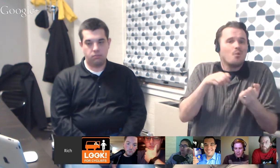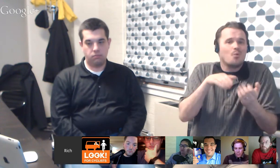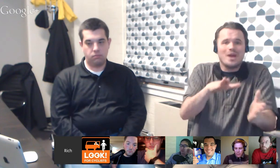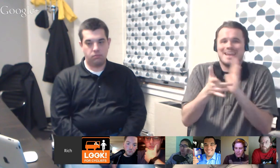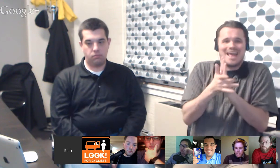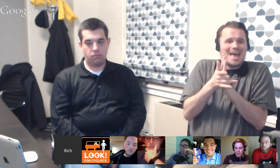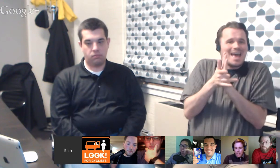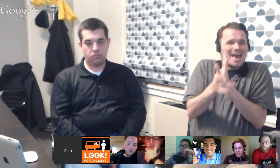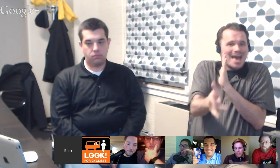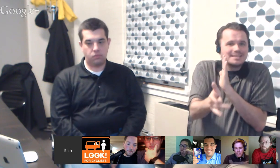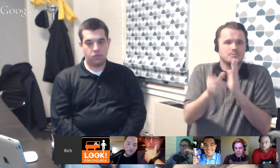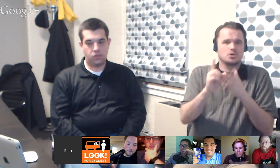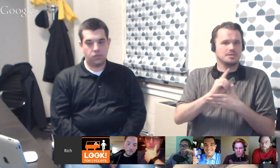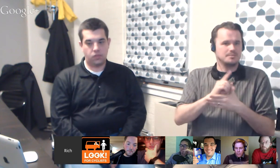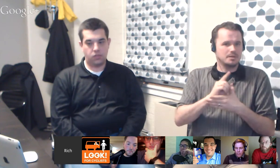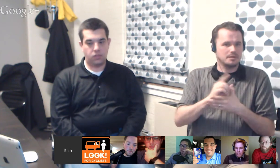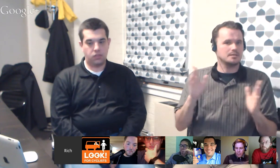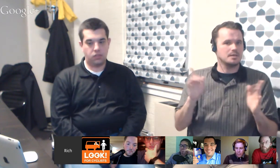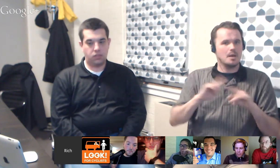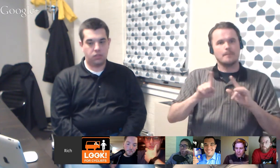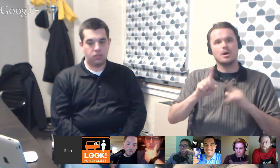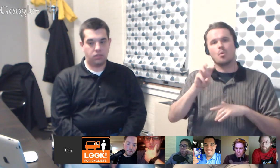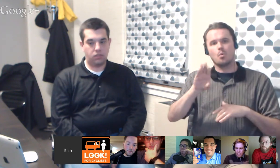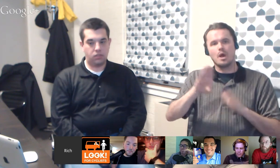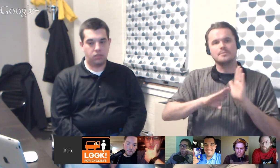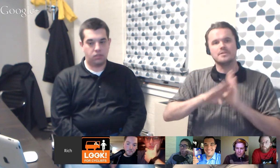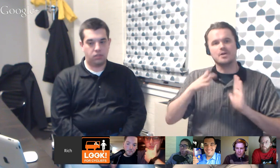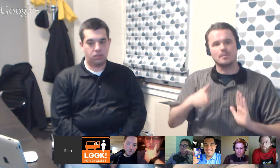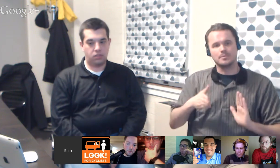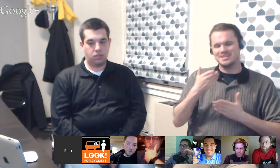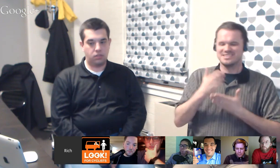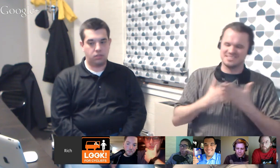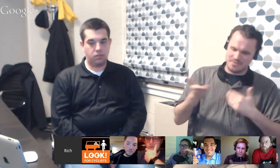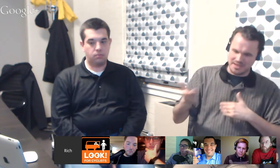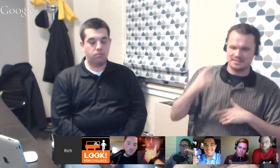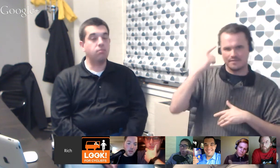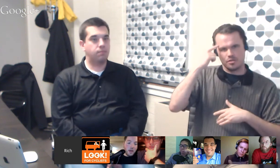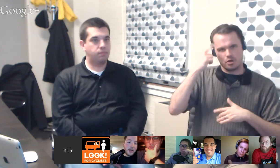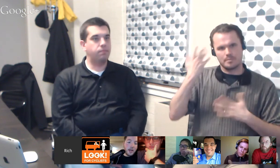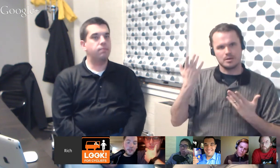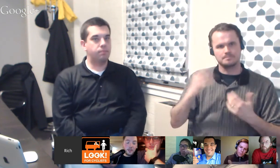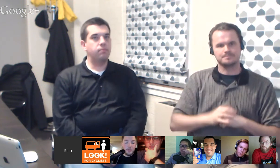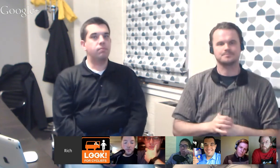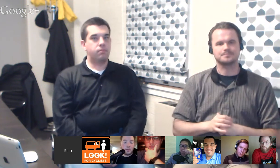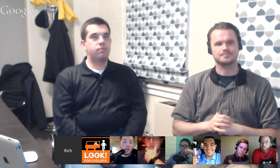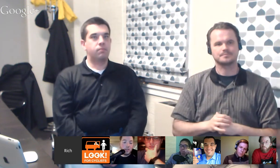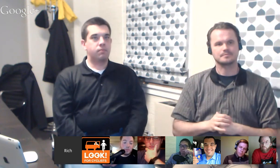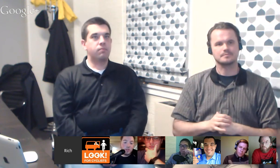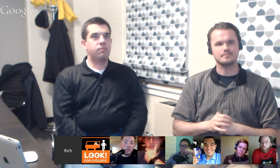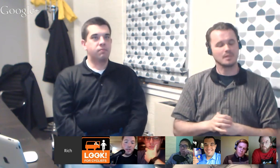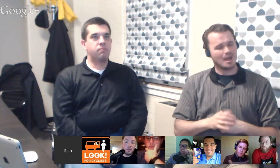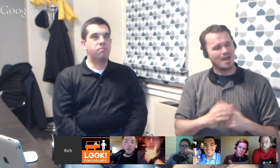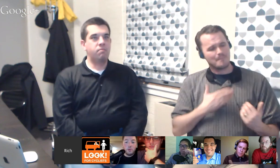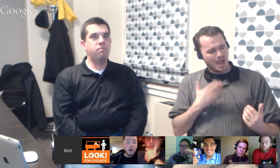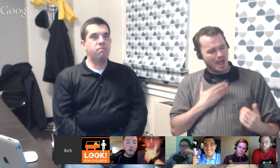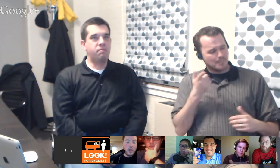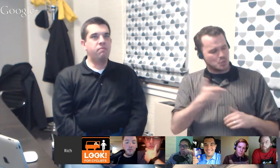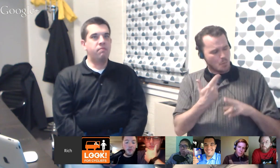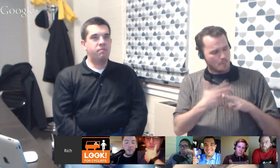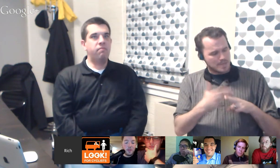on disabilities. But as a web developer, those are some of the things I've thought about. And I'm glad you mentioned that